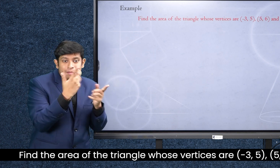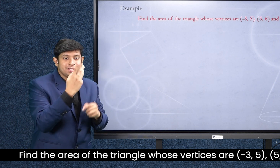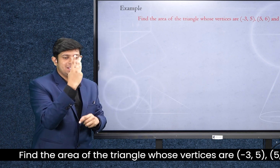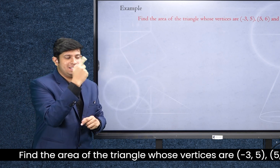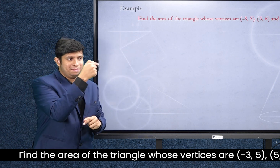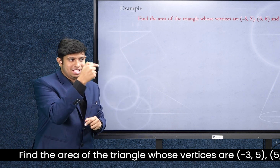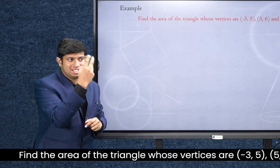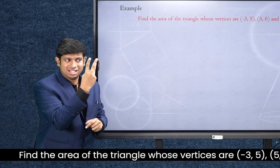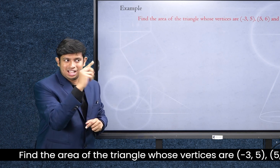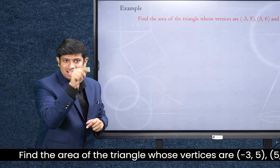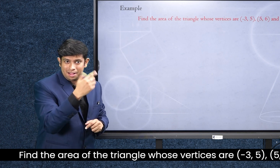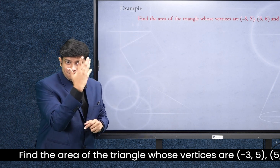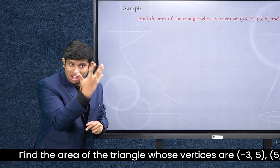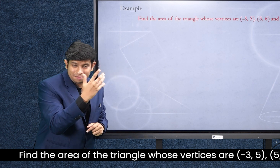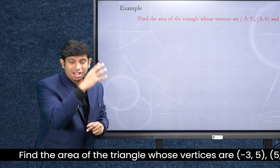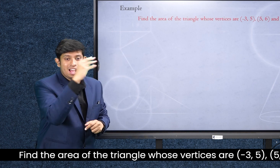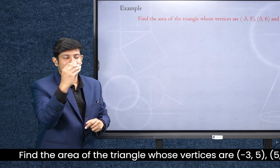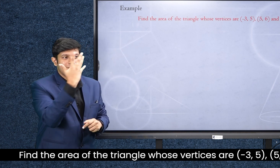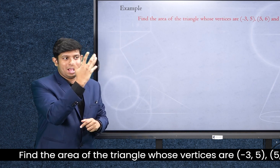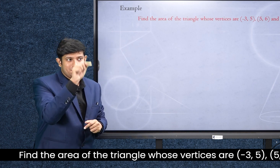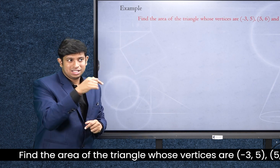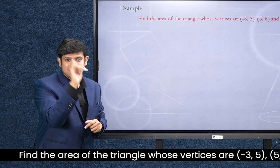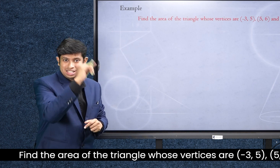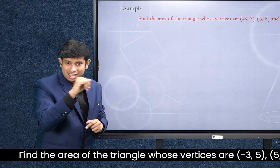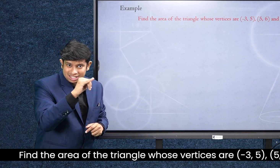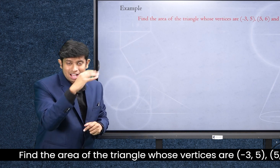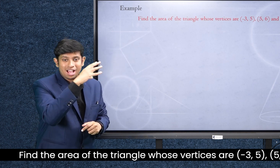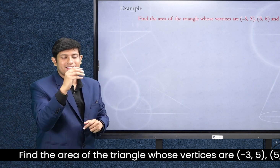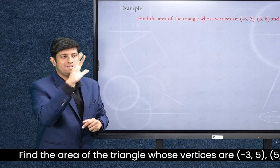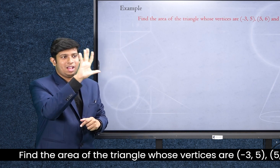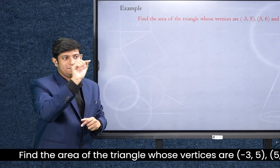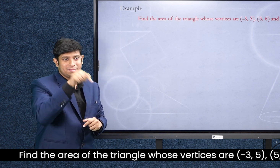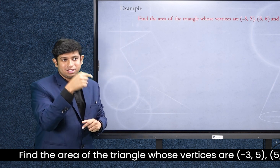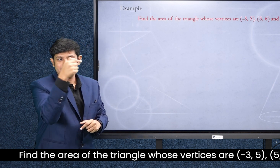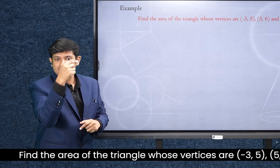5, 5 comma 6 and 5 comma minus 2.